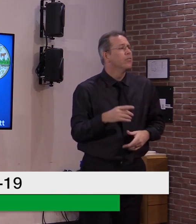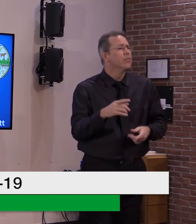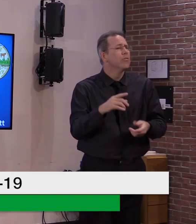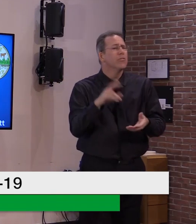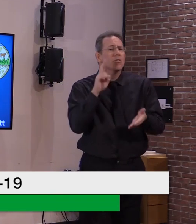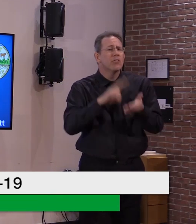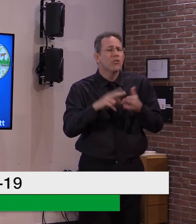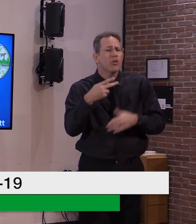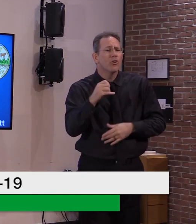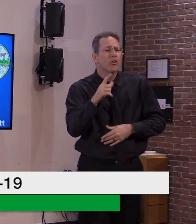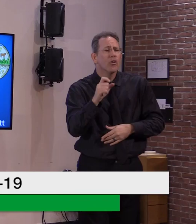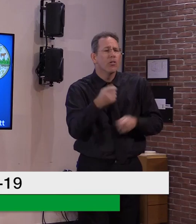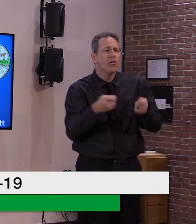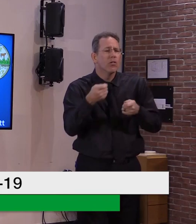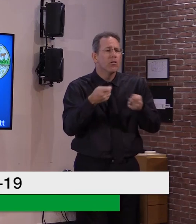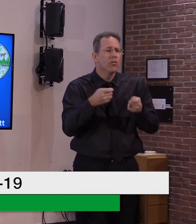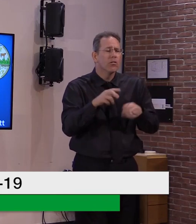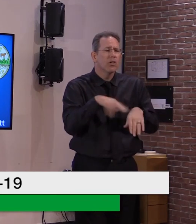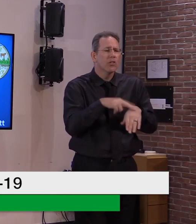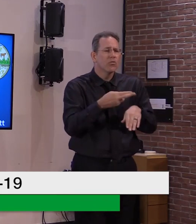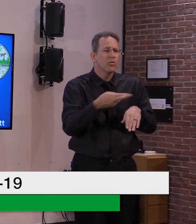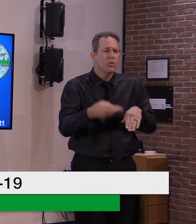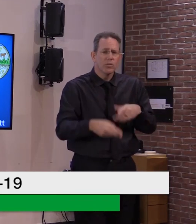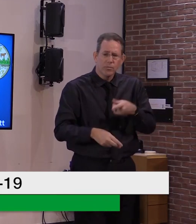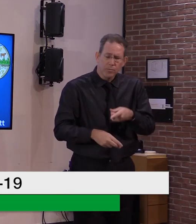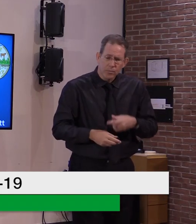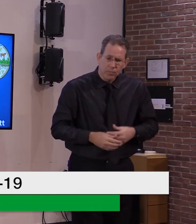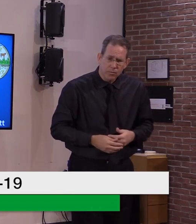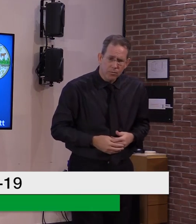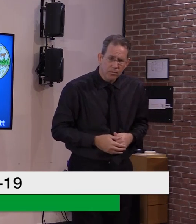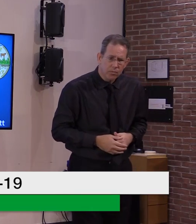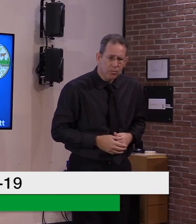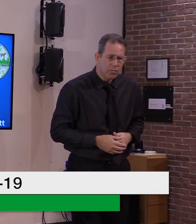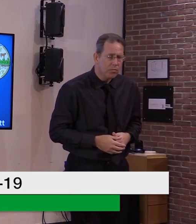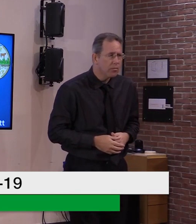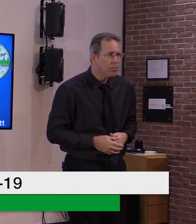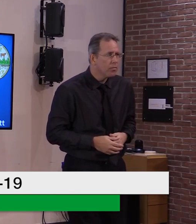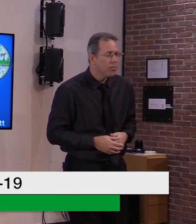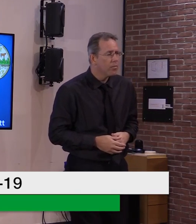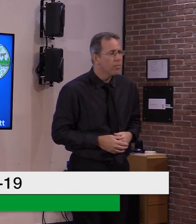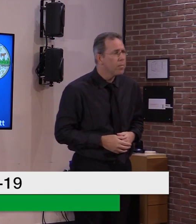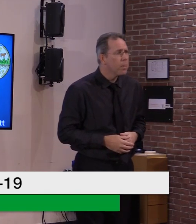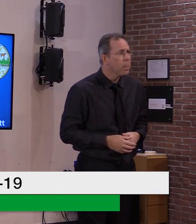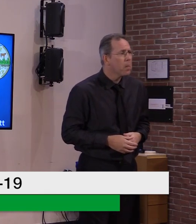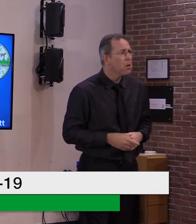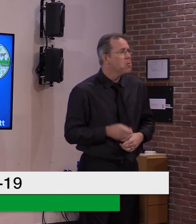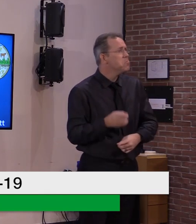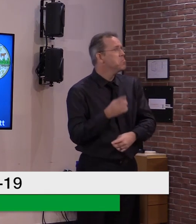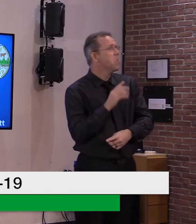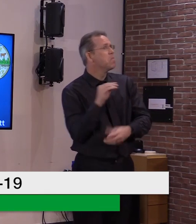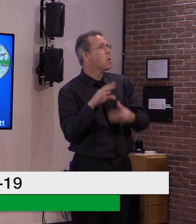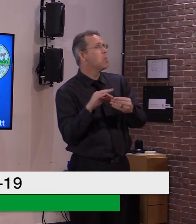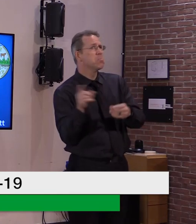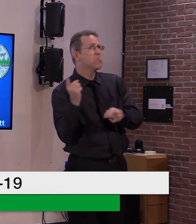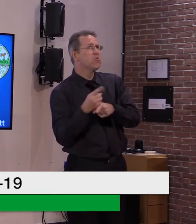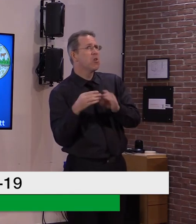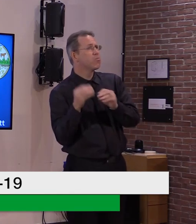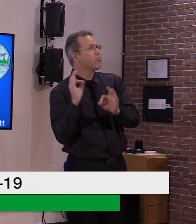offer or add to that no governor i think you've nailed it perfect